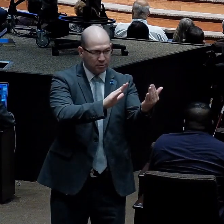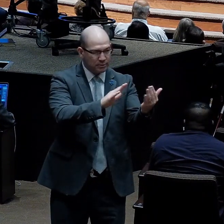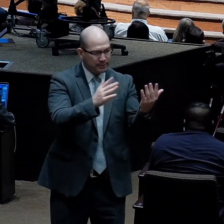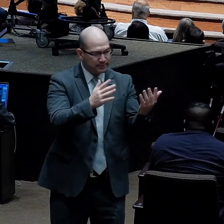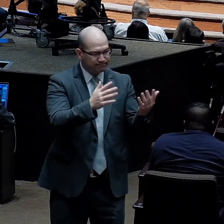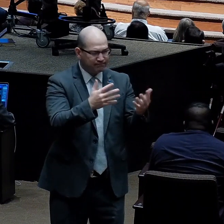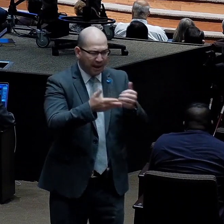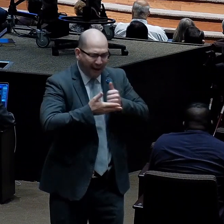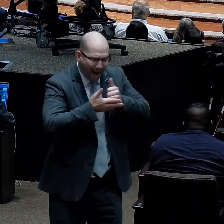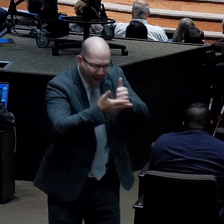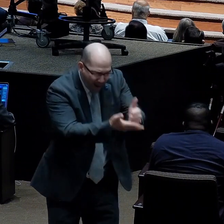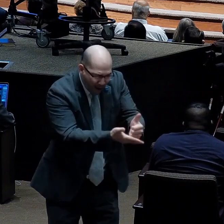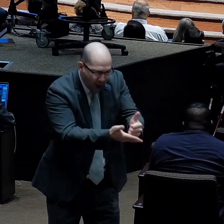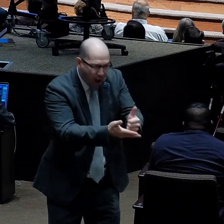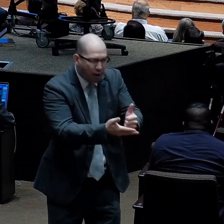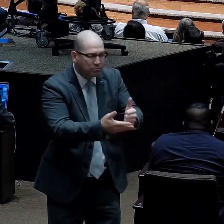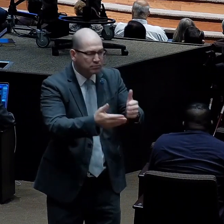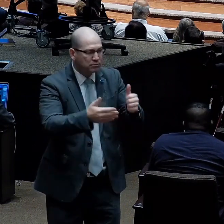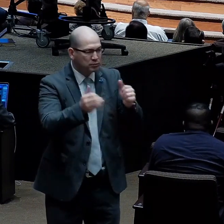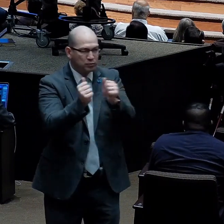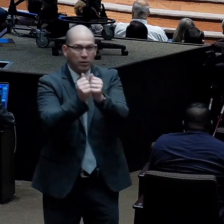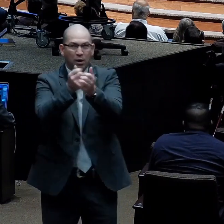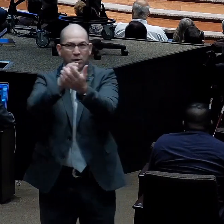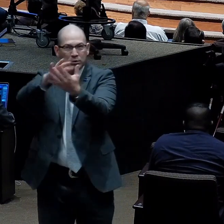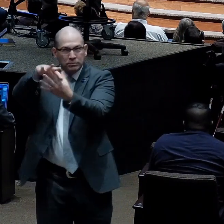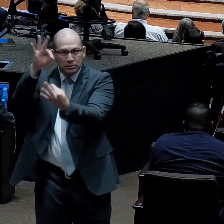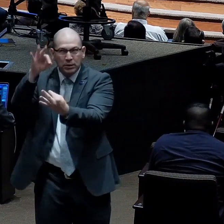Spirit throughout the entire process.